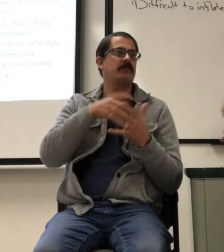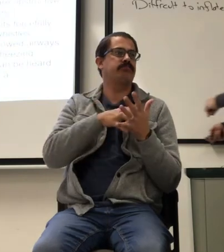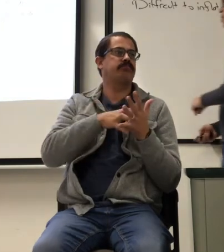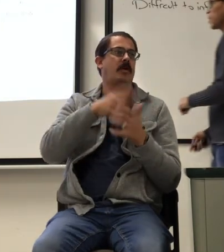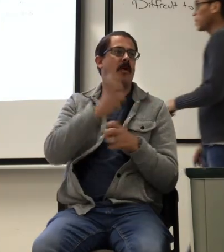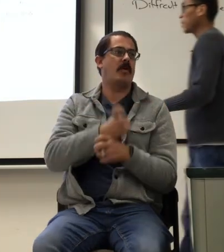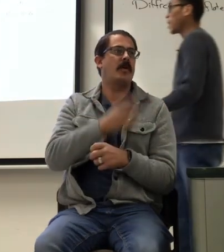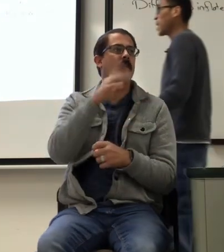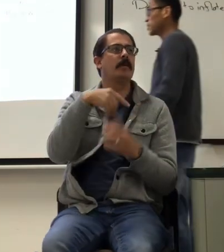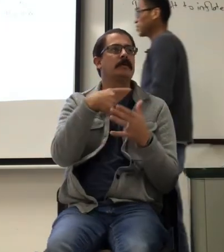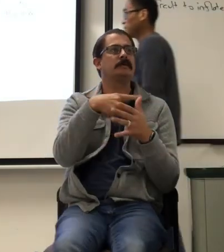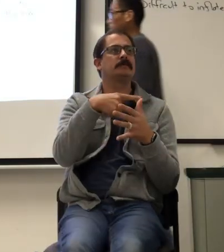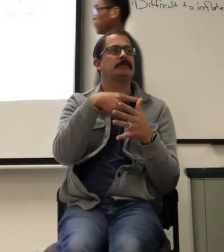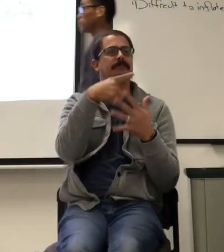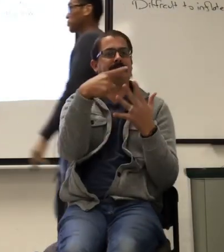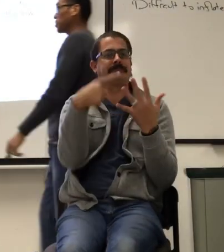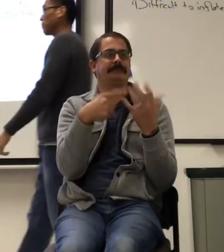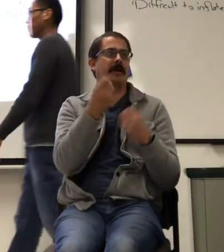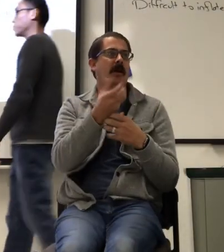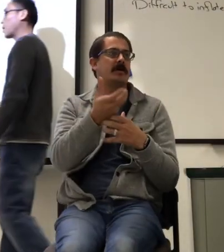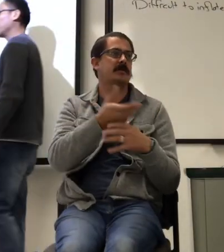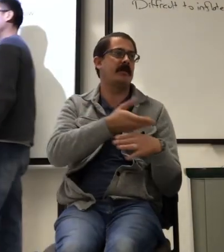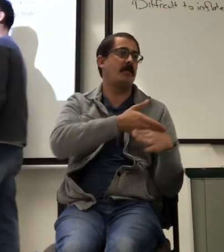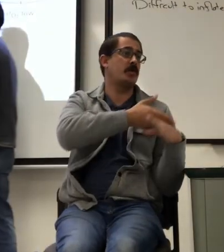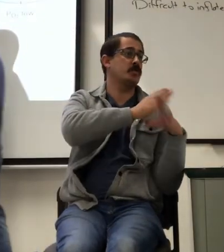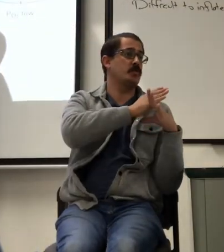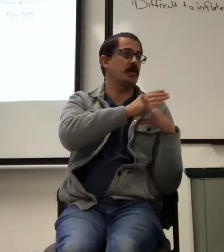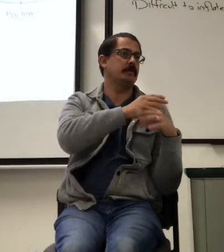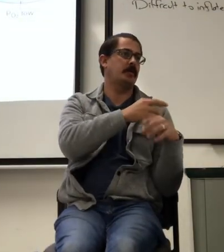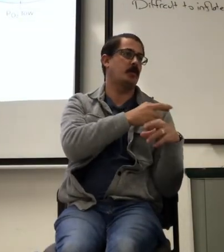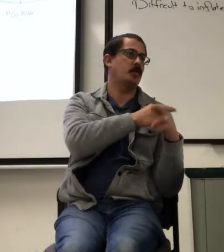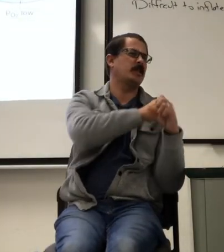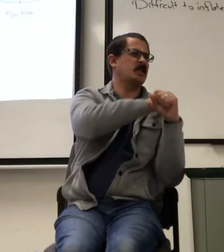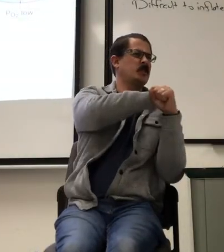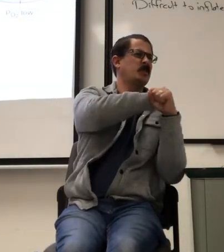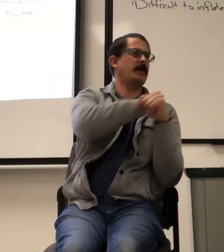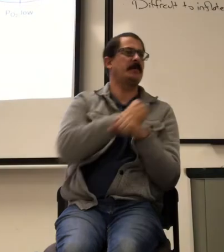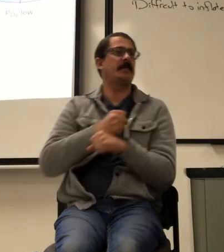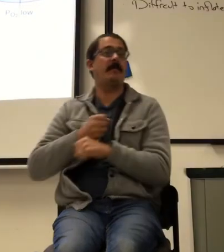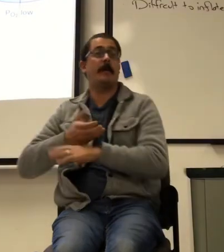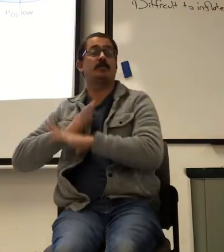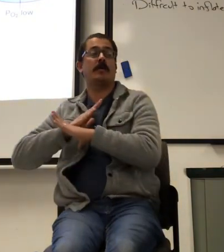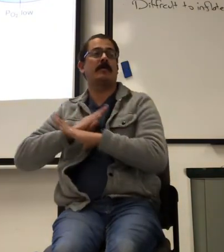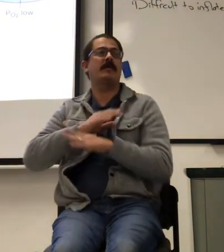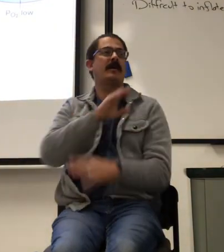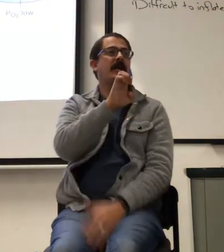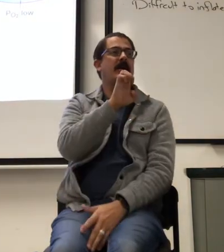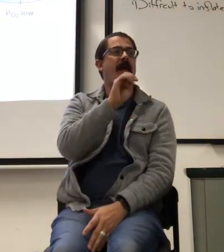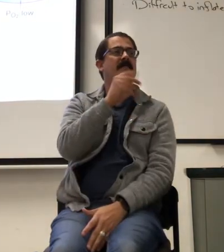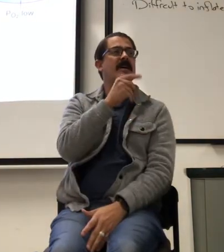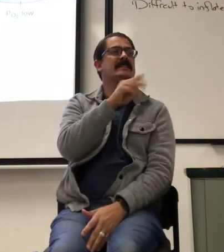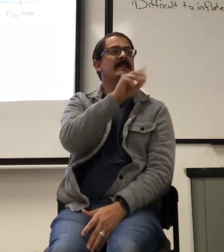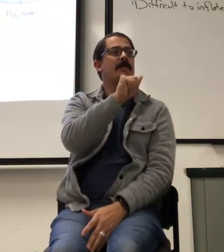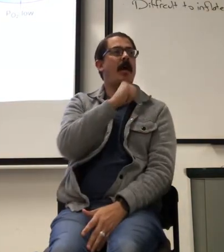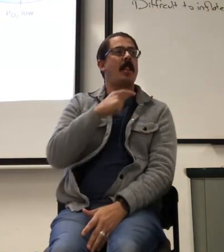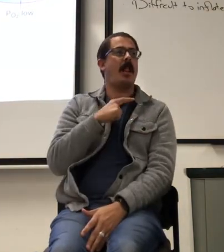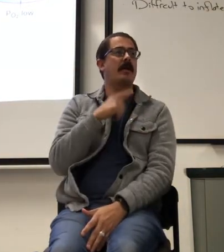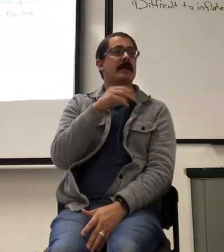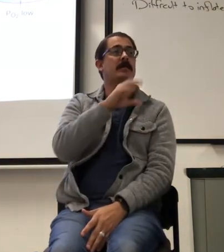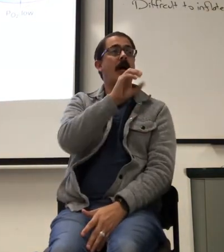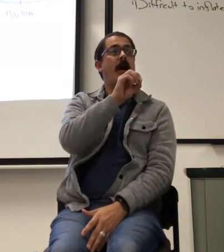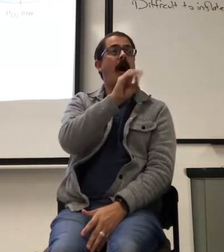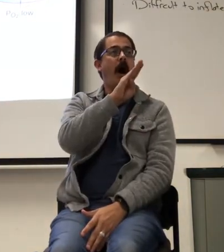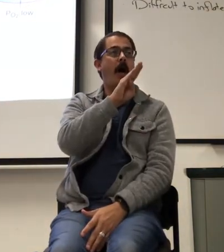Let's go through some of the causes of restrictive obstructive. Emphysema lung is considered an obstructive lung